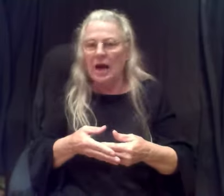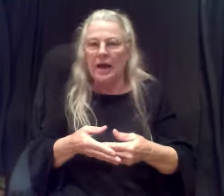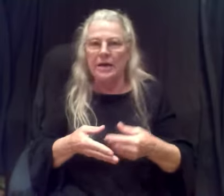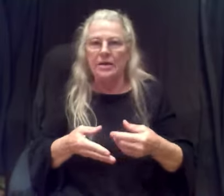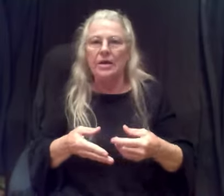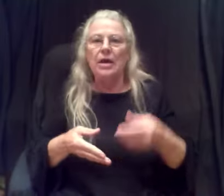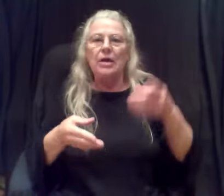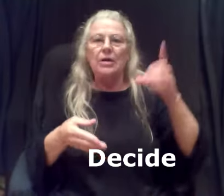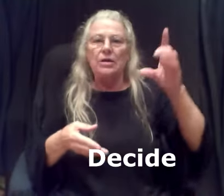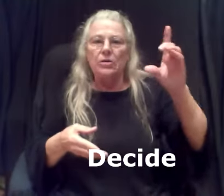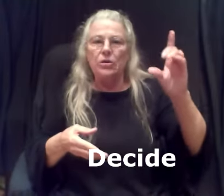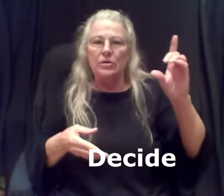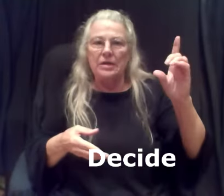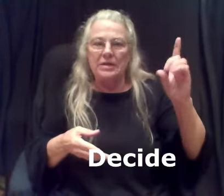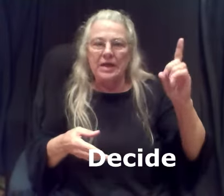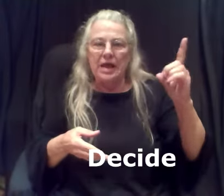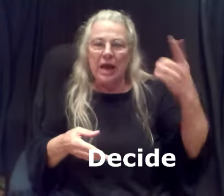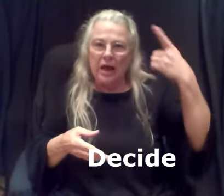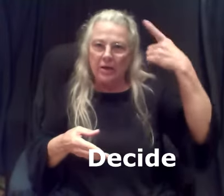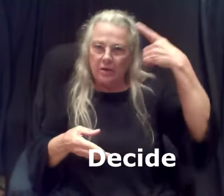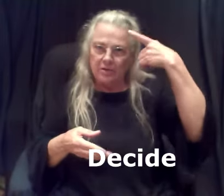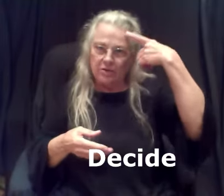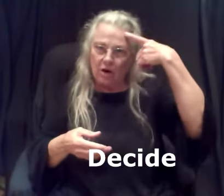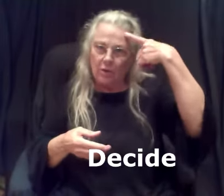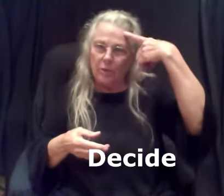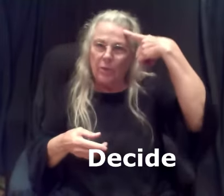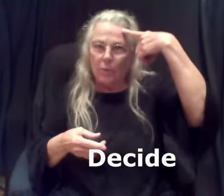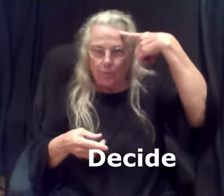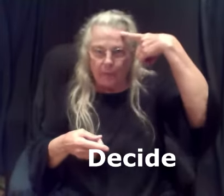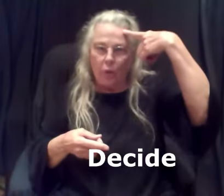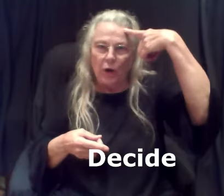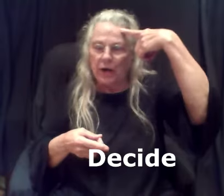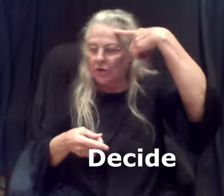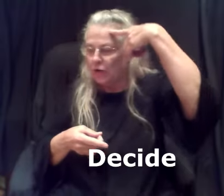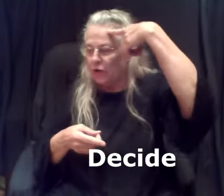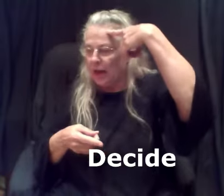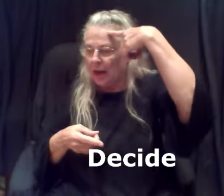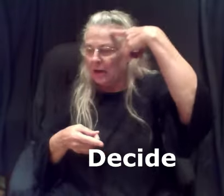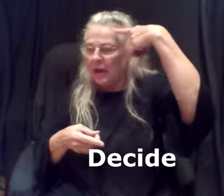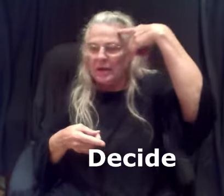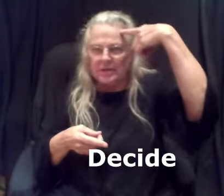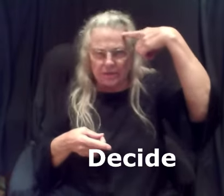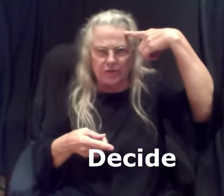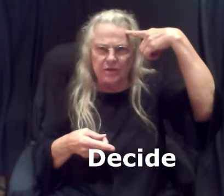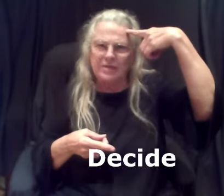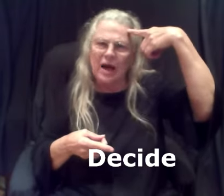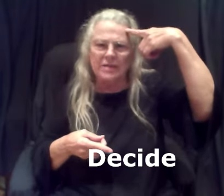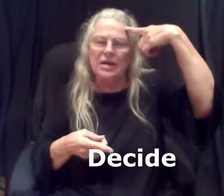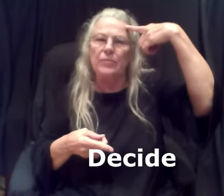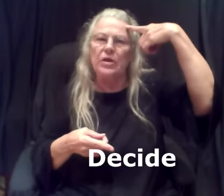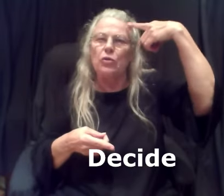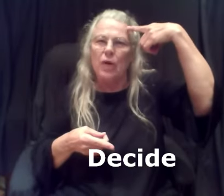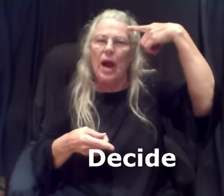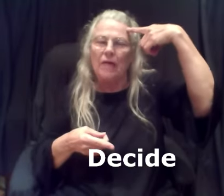Decided. The D hand, start by pointing to your head. To decide something, you have to